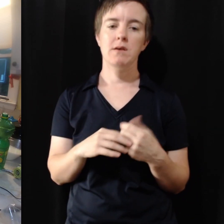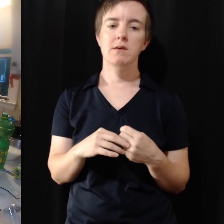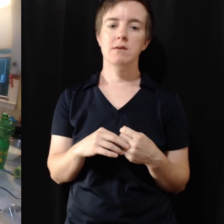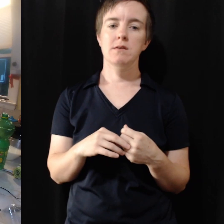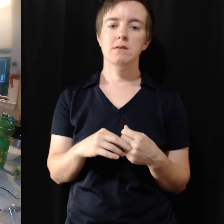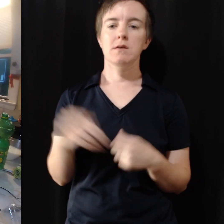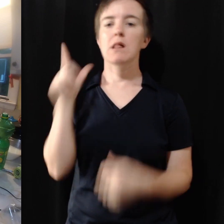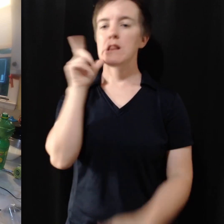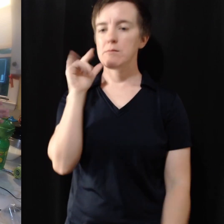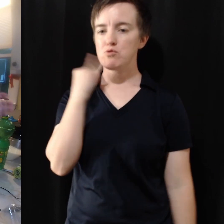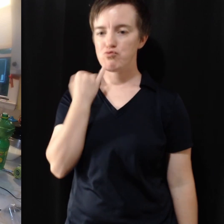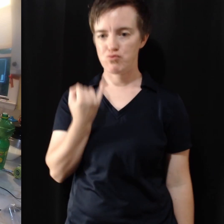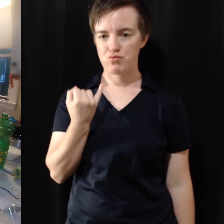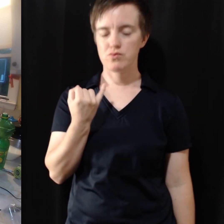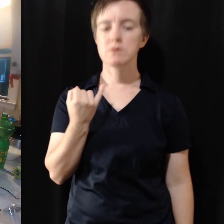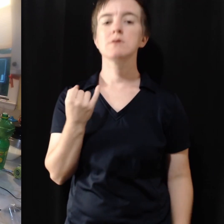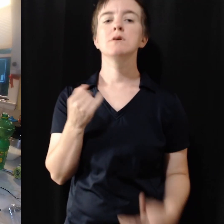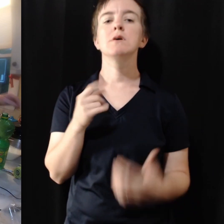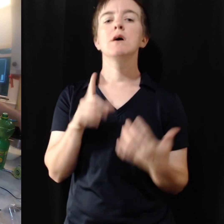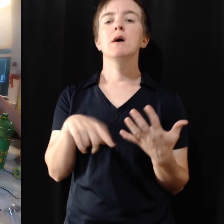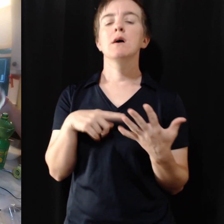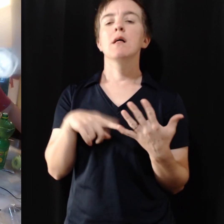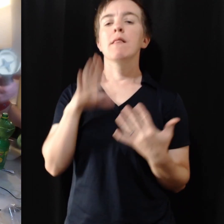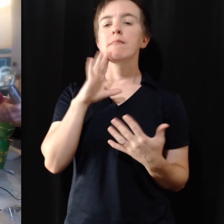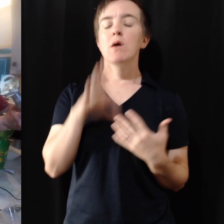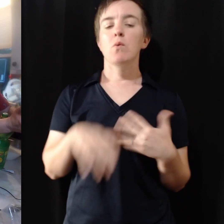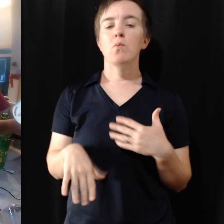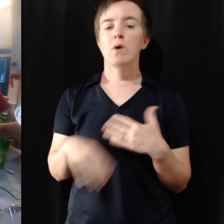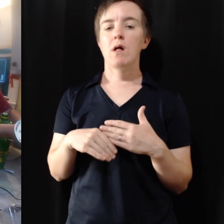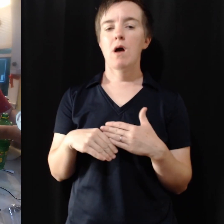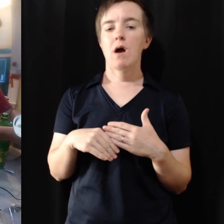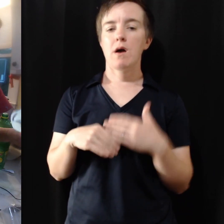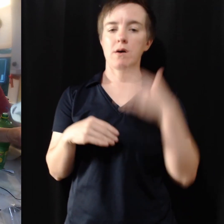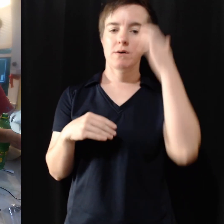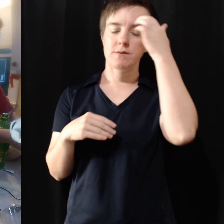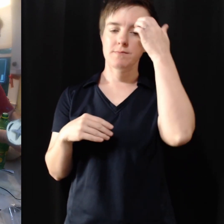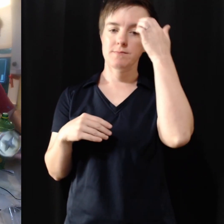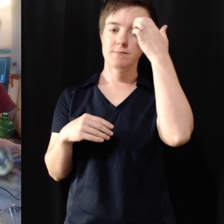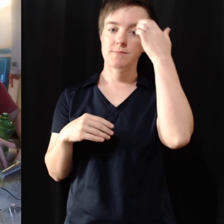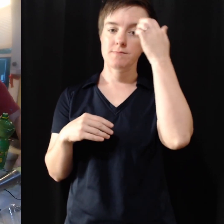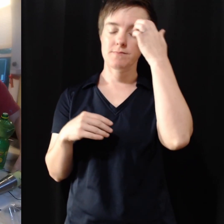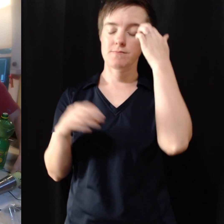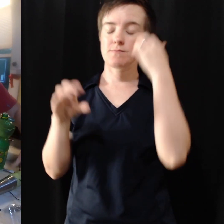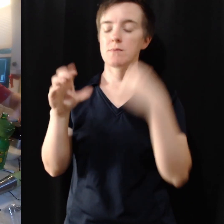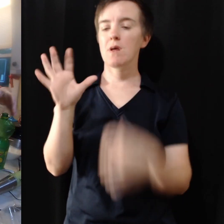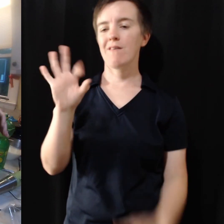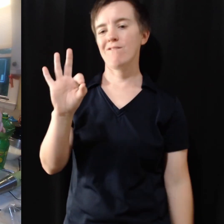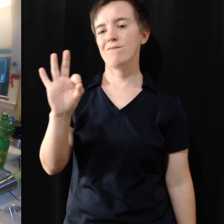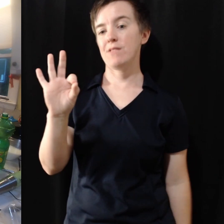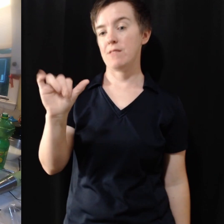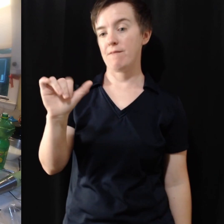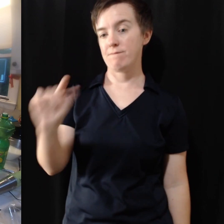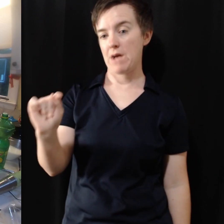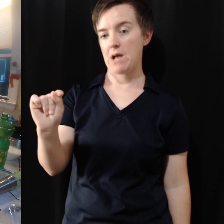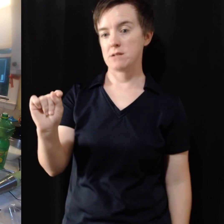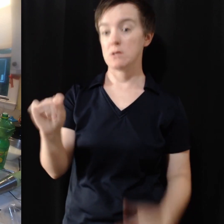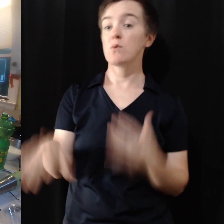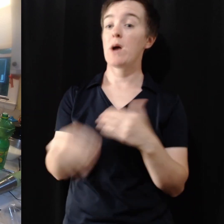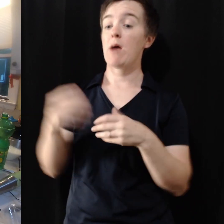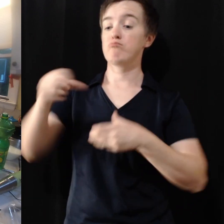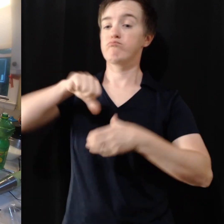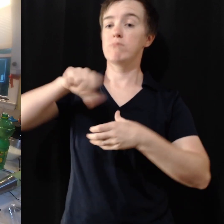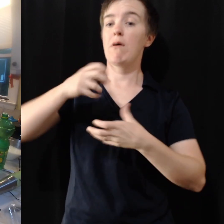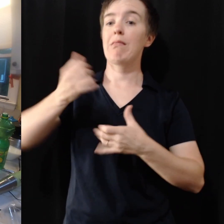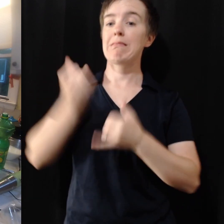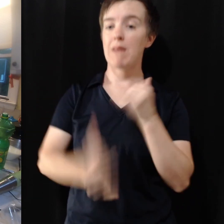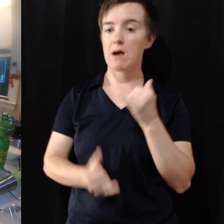Salt, pepper, egg, and lemon juice. Then you're going to add your fat. I add it last because